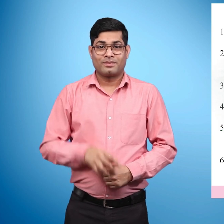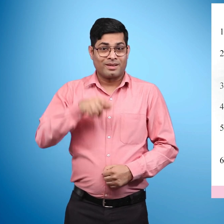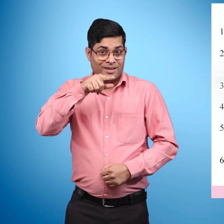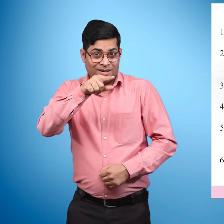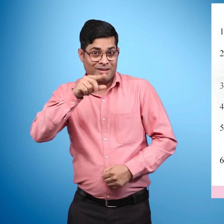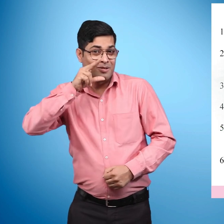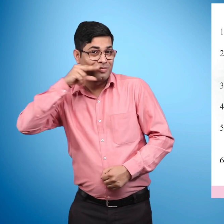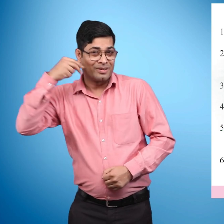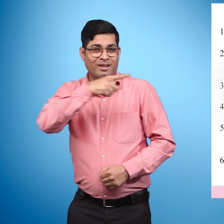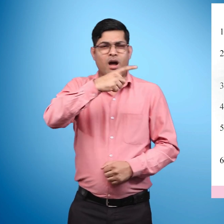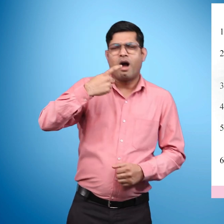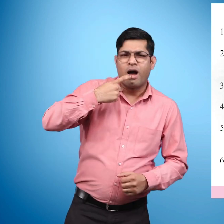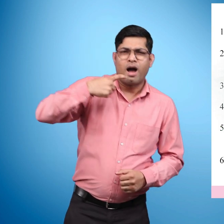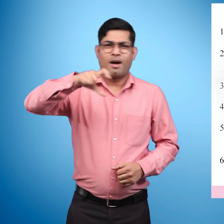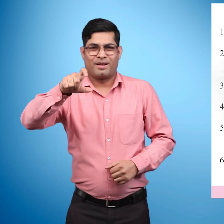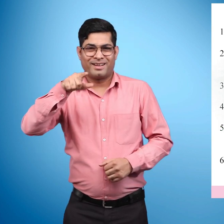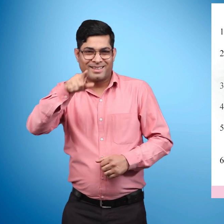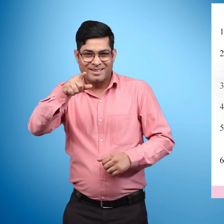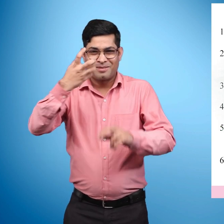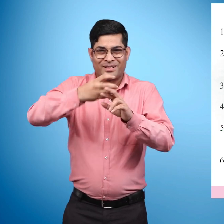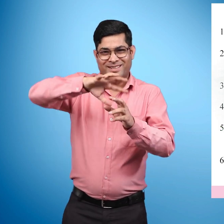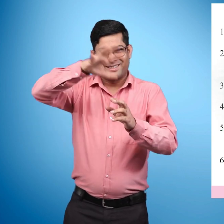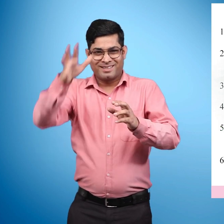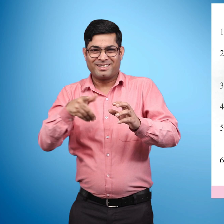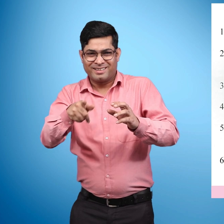5. Vijay Singh complained of insects in the cave.